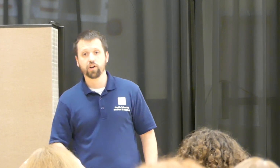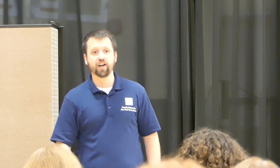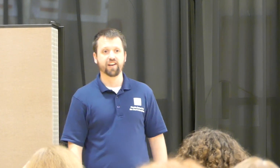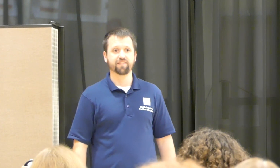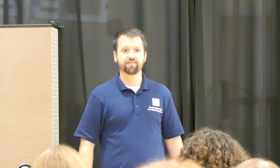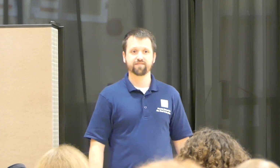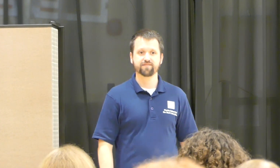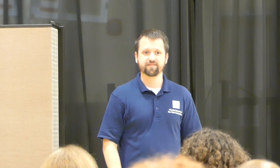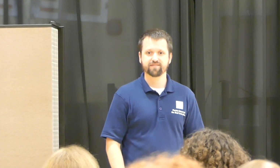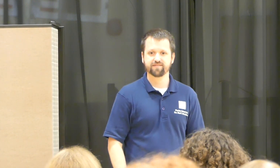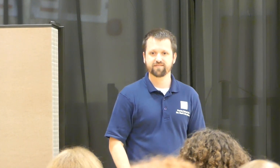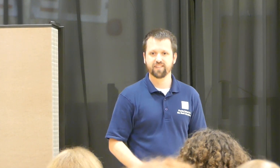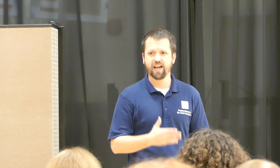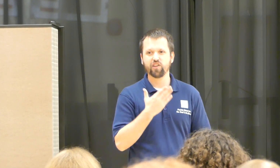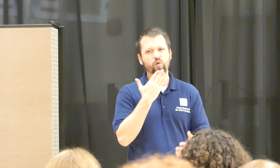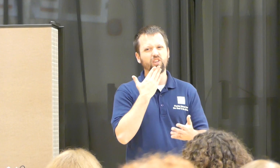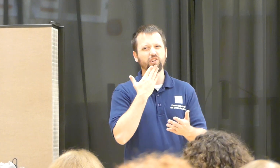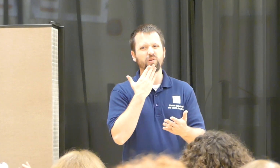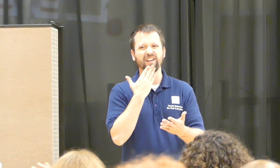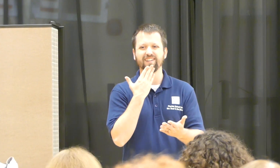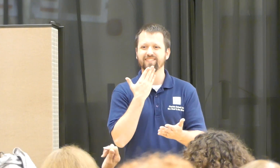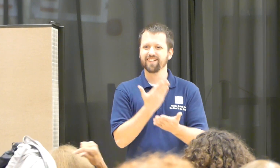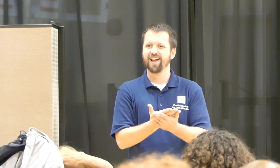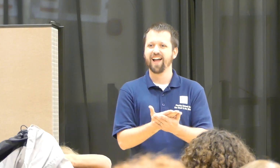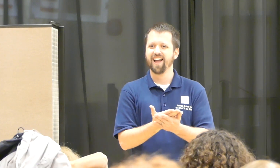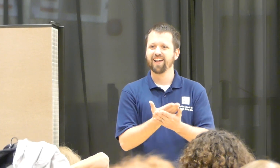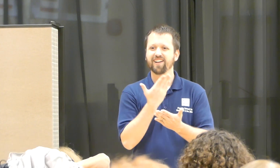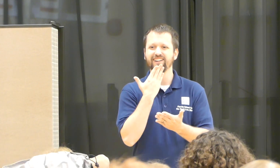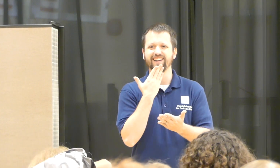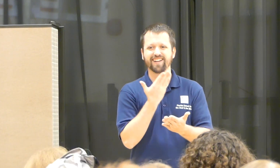Good. How you all are doing?